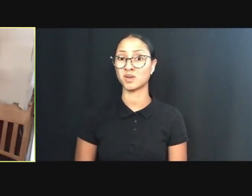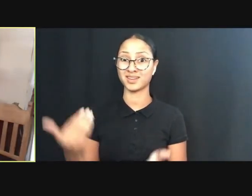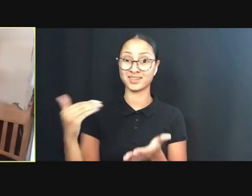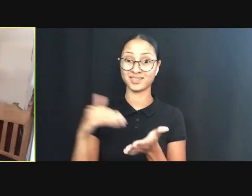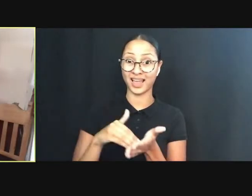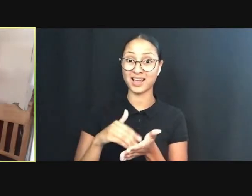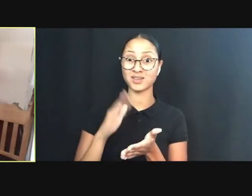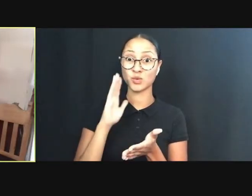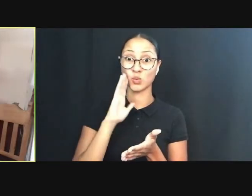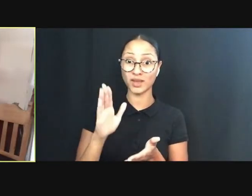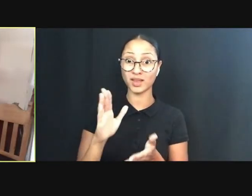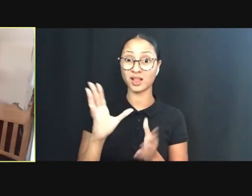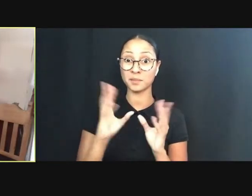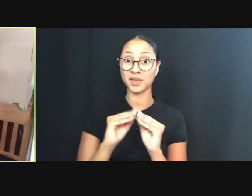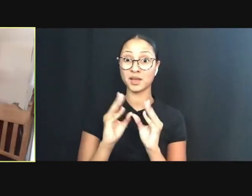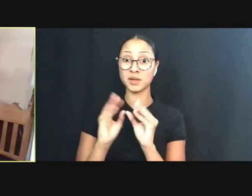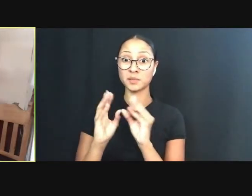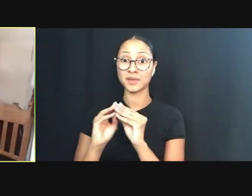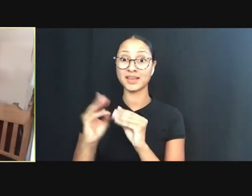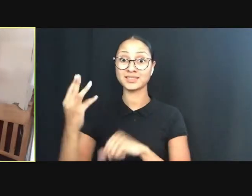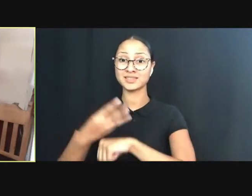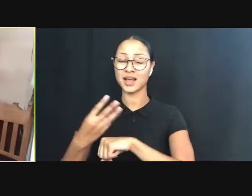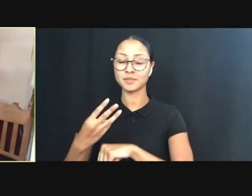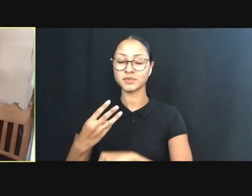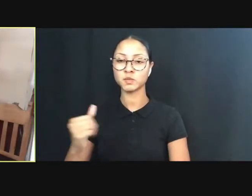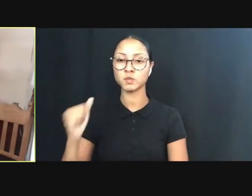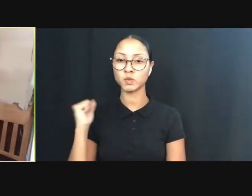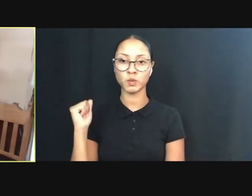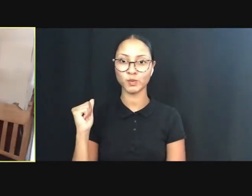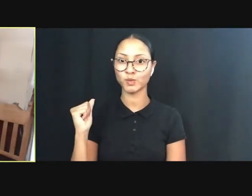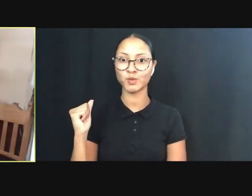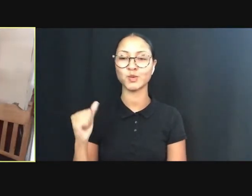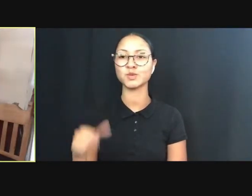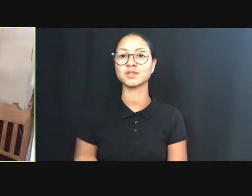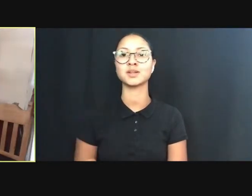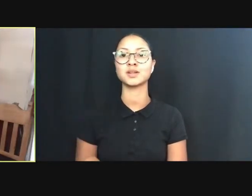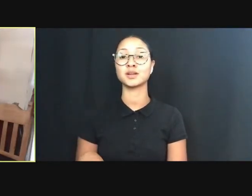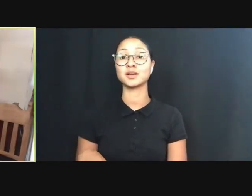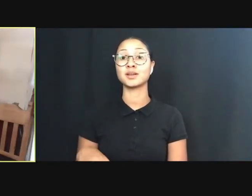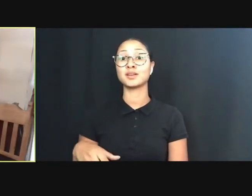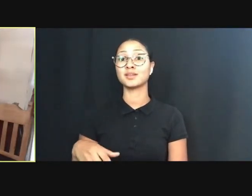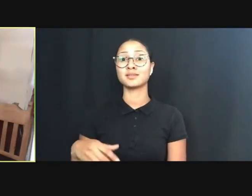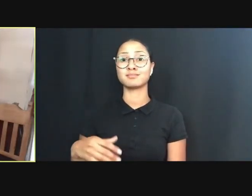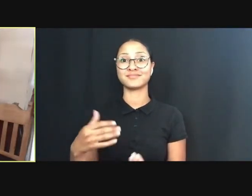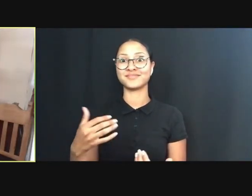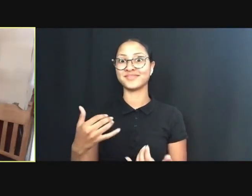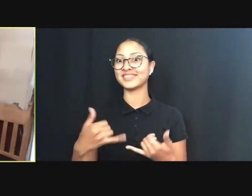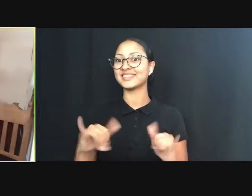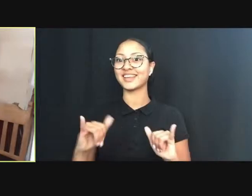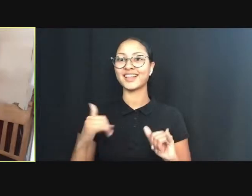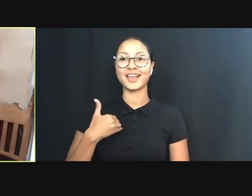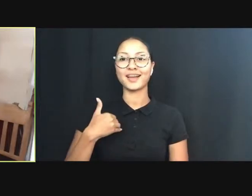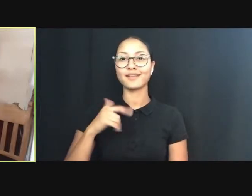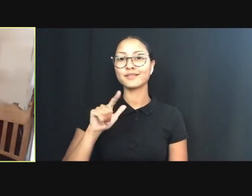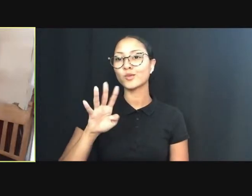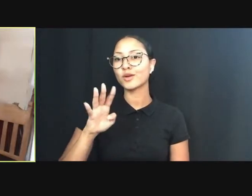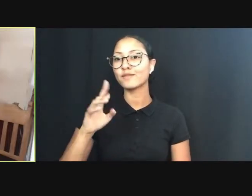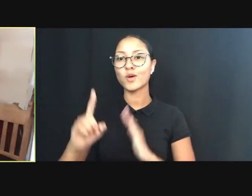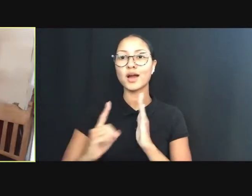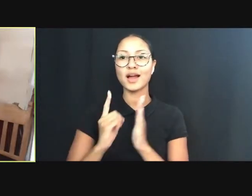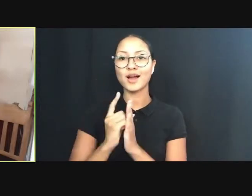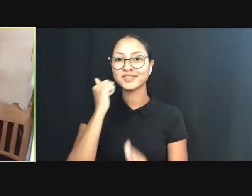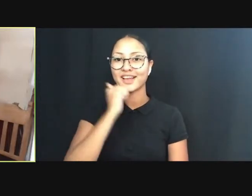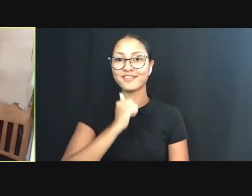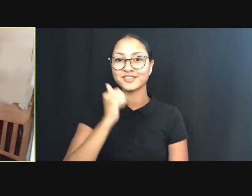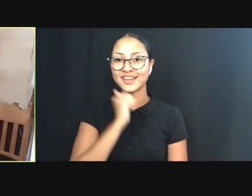wait. We don't suddenly have more hours in a day or more days in a week. Nope, my capacity is no longer,